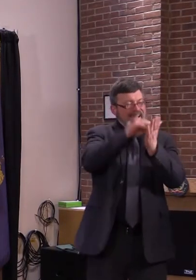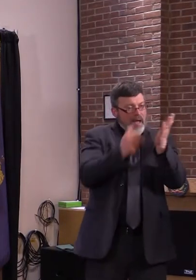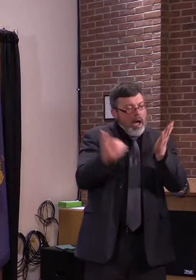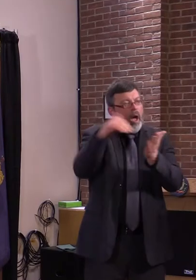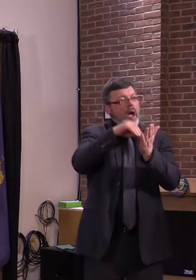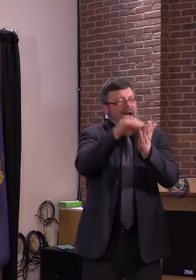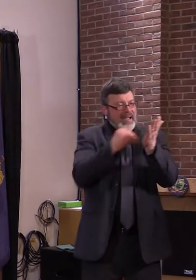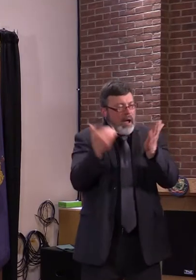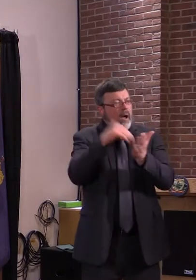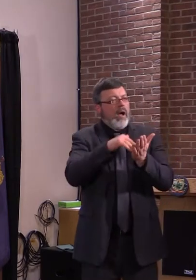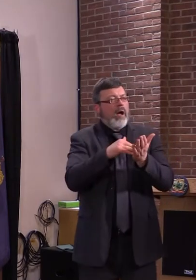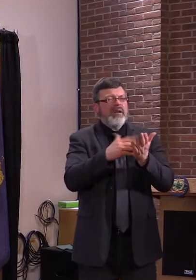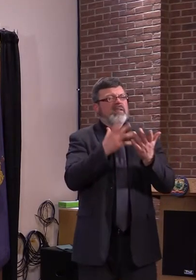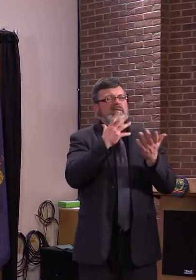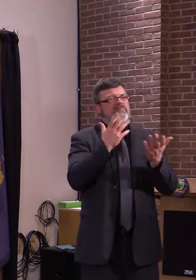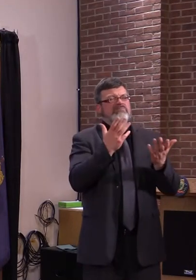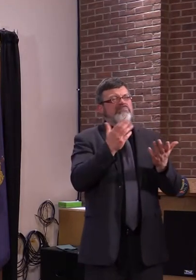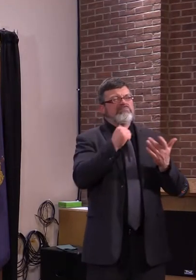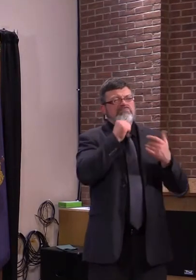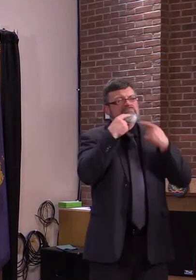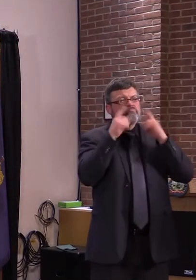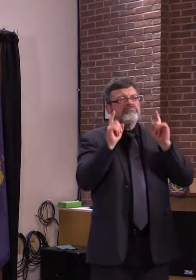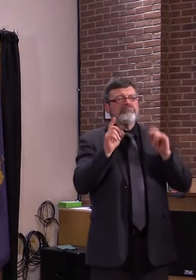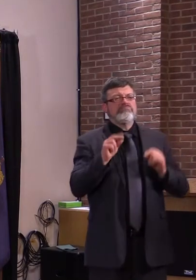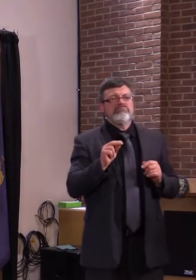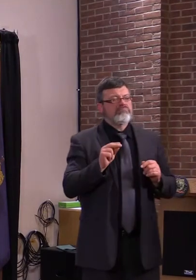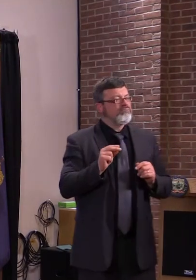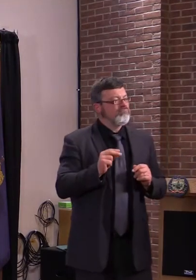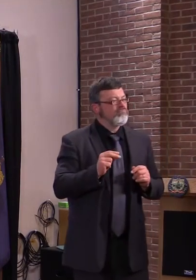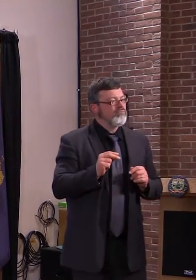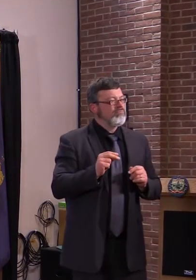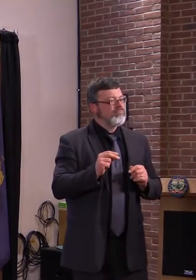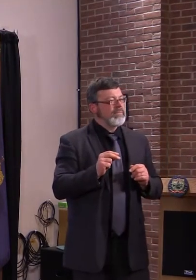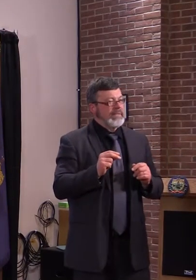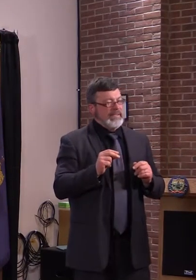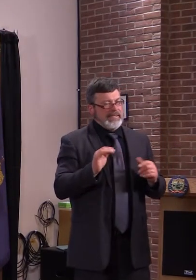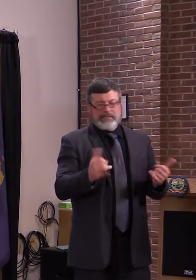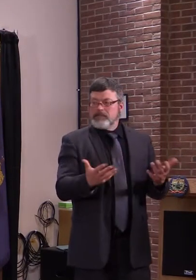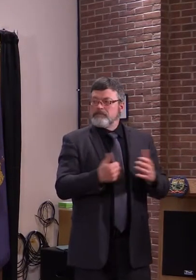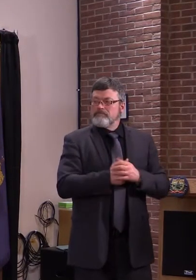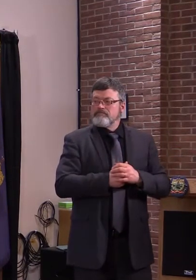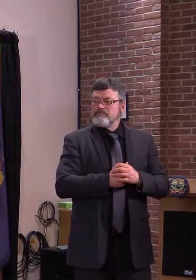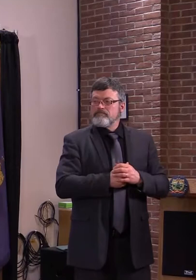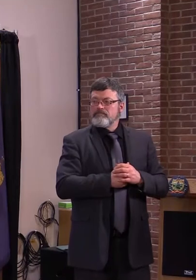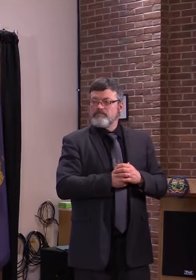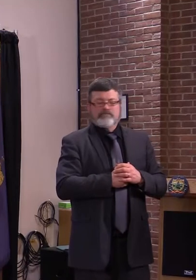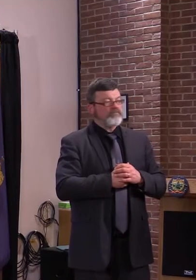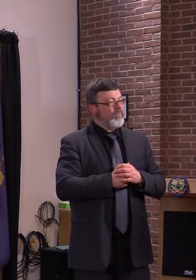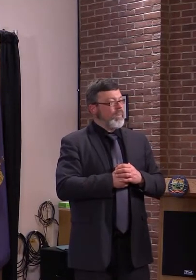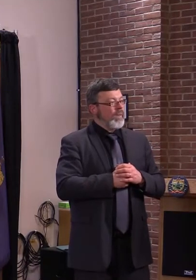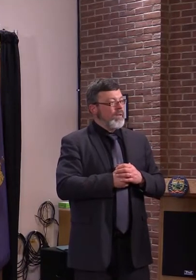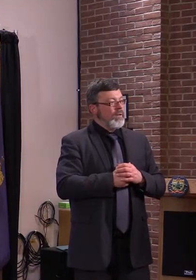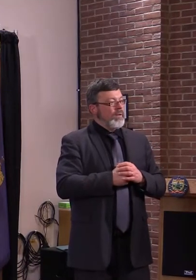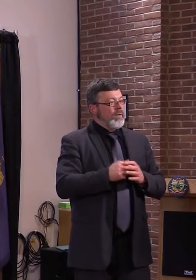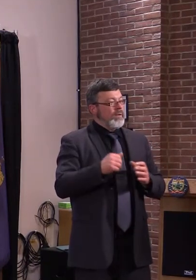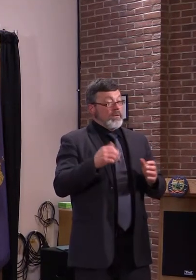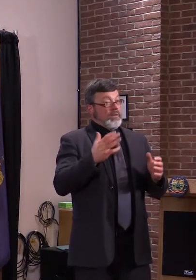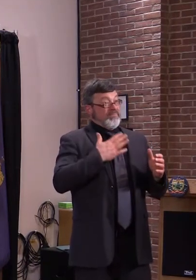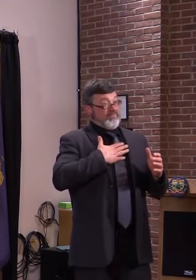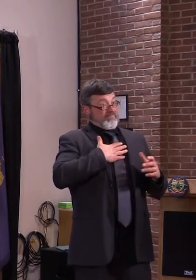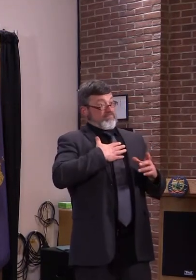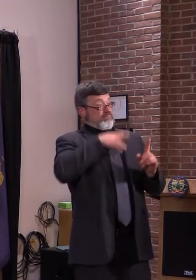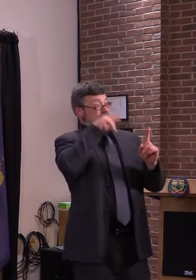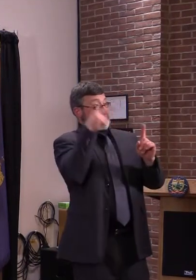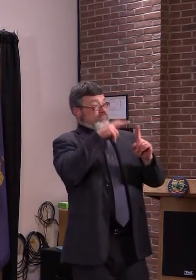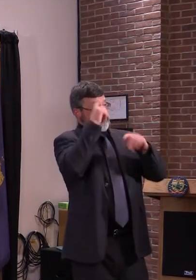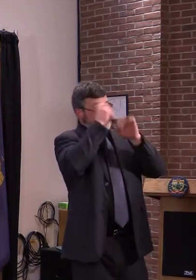this vicious cycle, so to speak. So I think there's an opportunity for us to